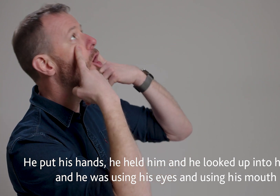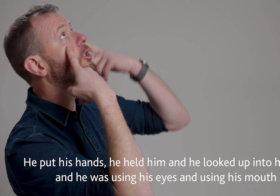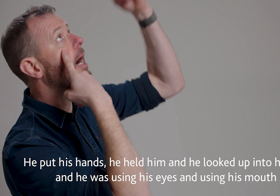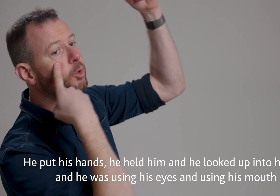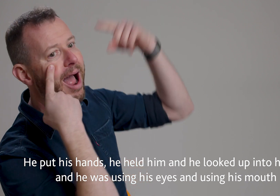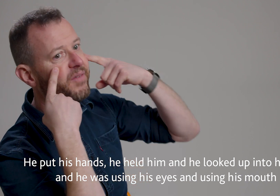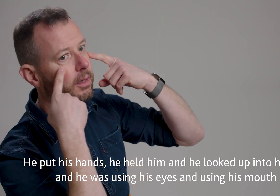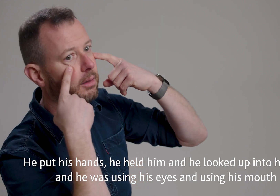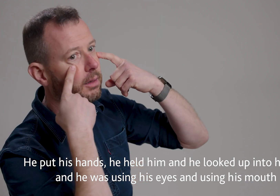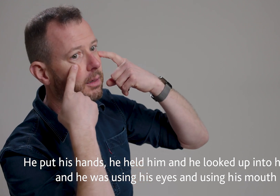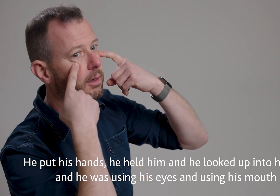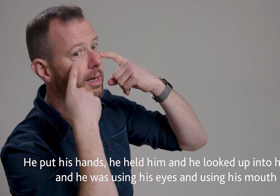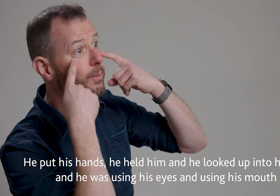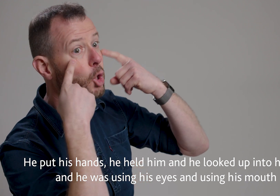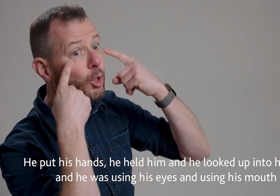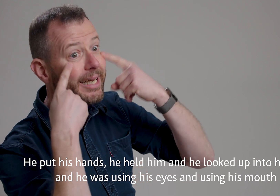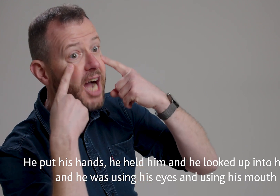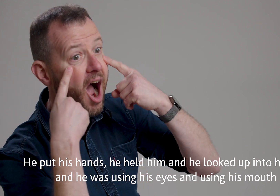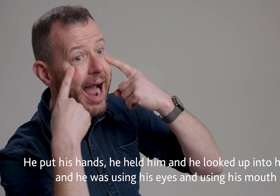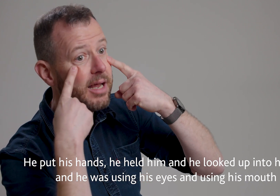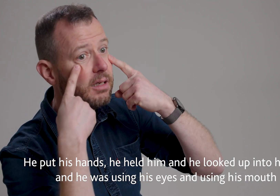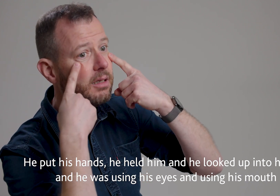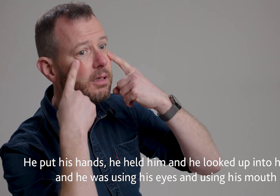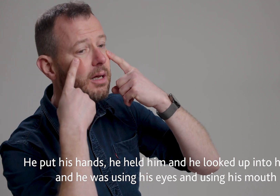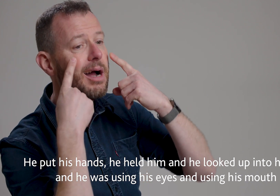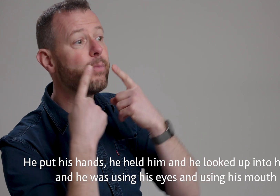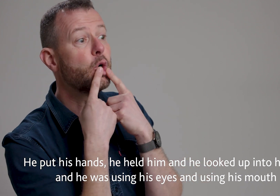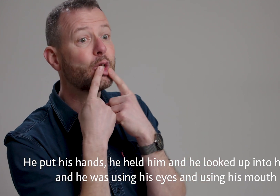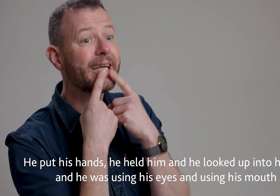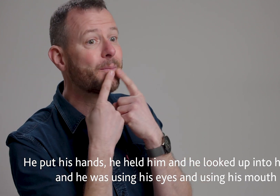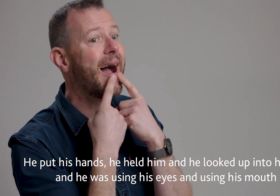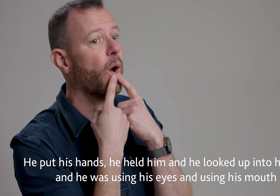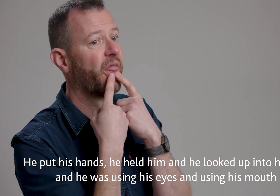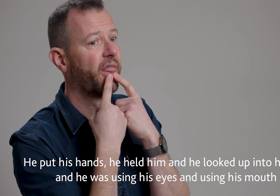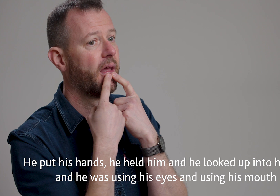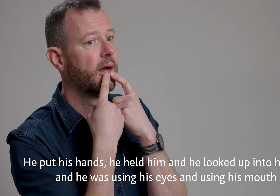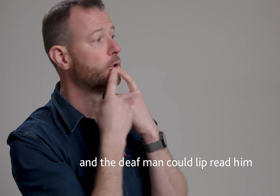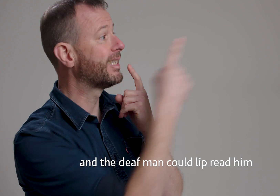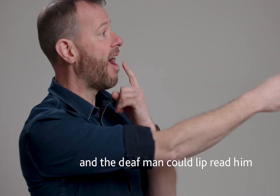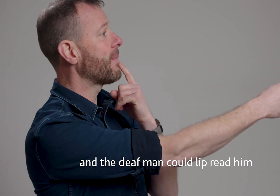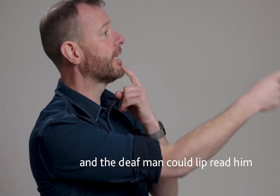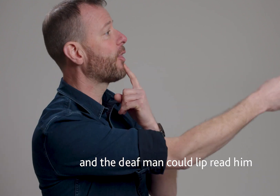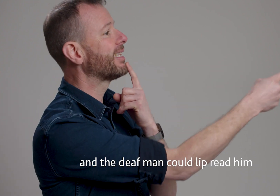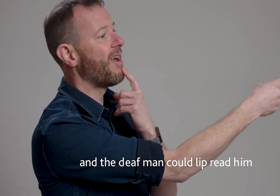looked up to heaven. He was already his eye. He was holding now. The dead man, the dead man